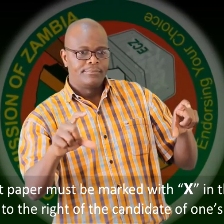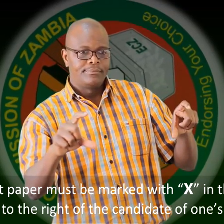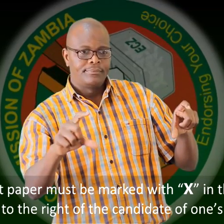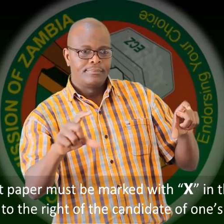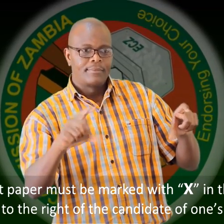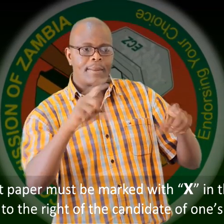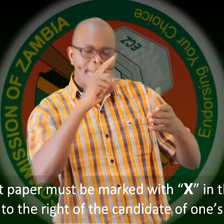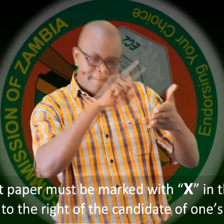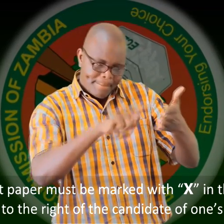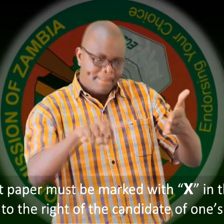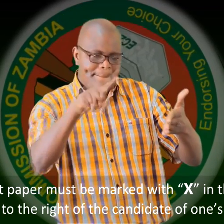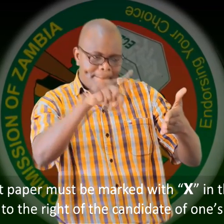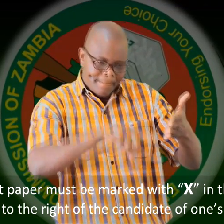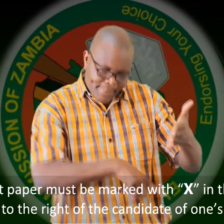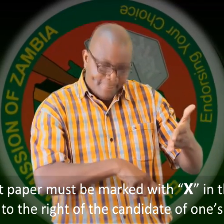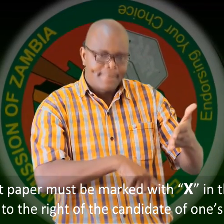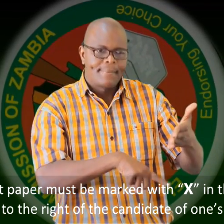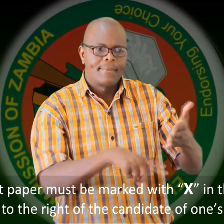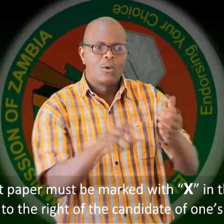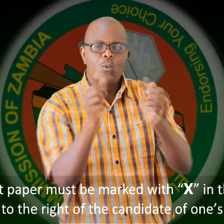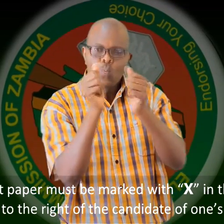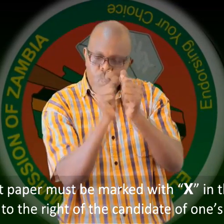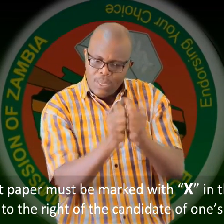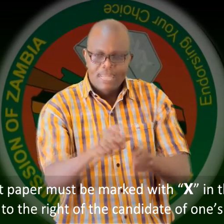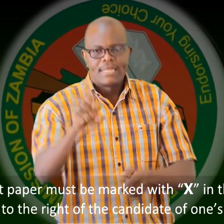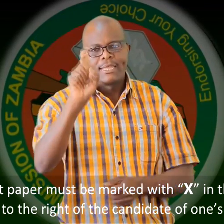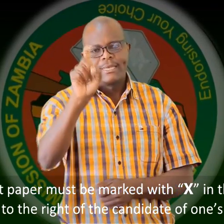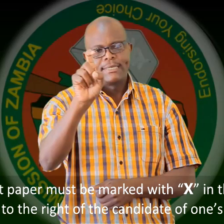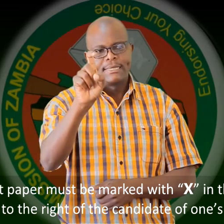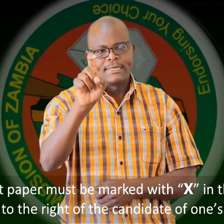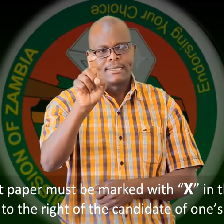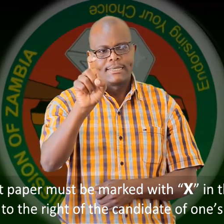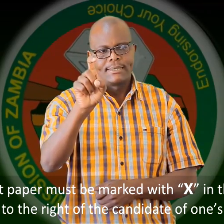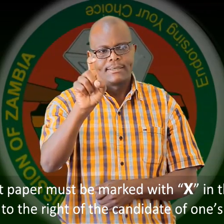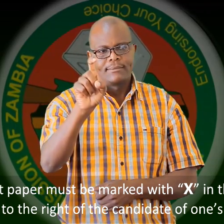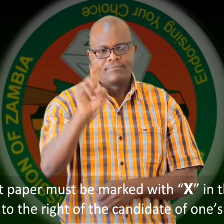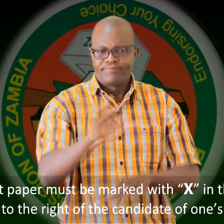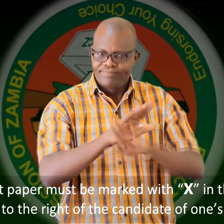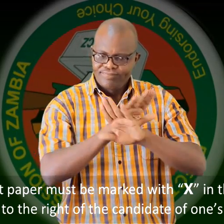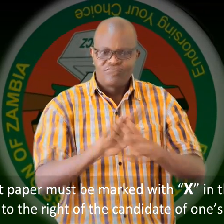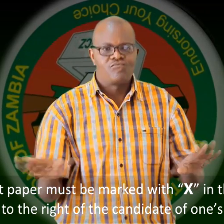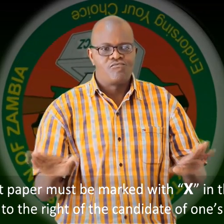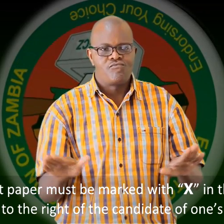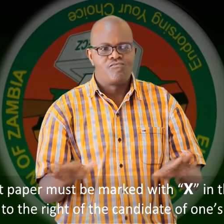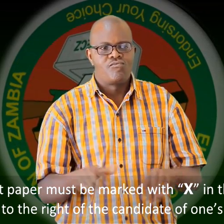A ballot paper must be marked with X in the square to the right of the candidates of one's choice.